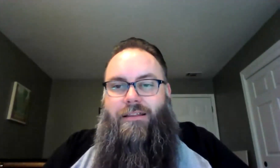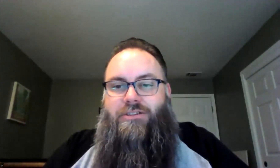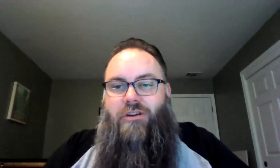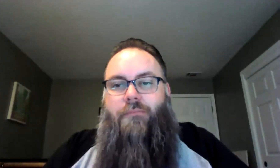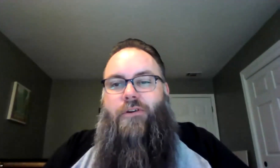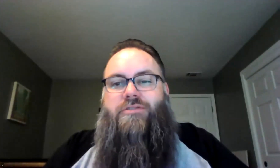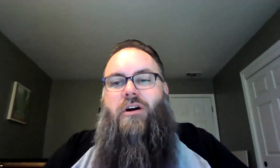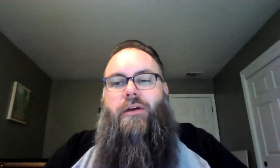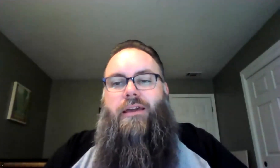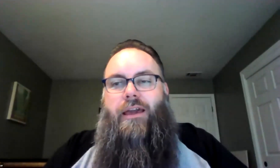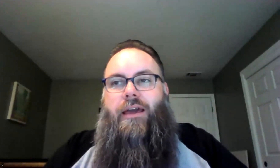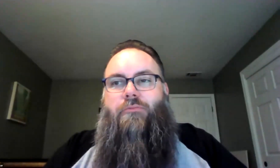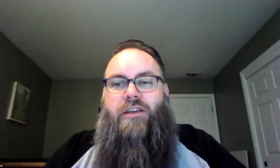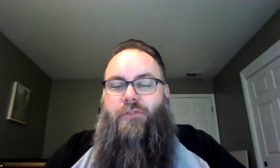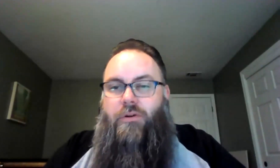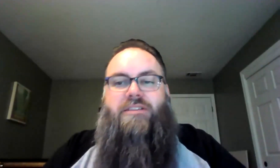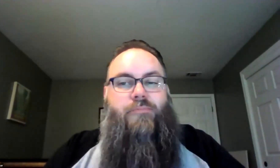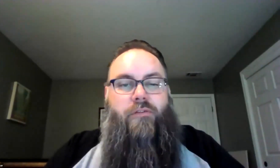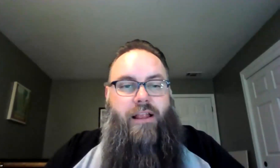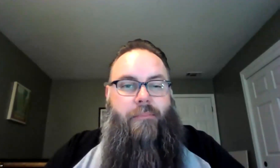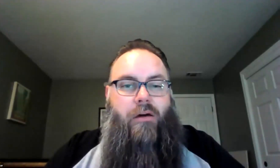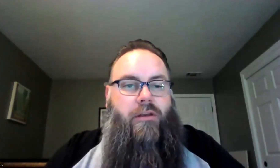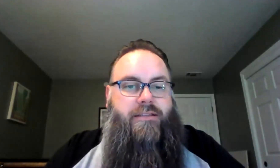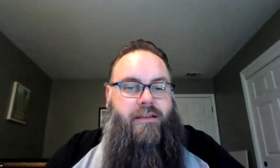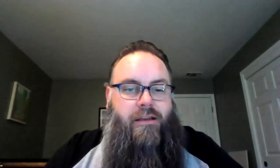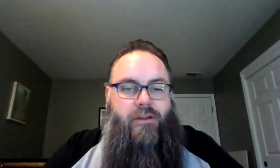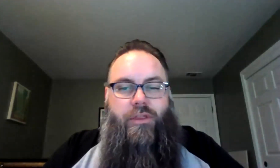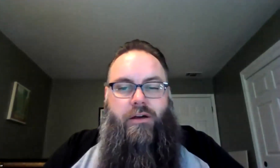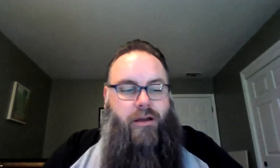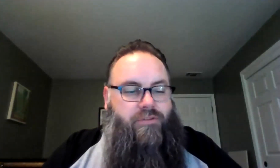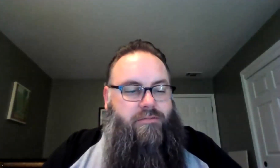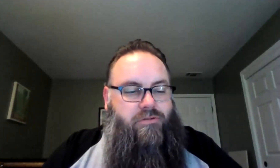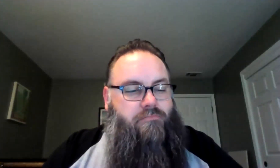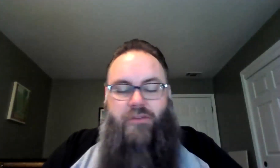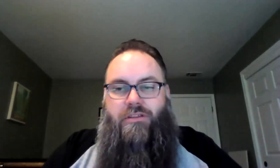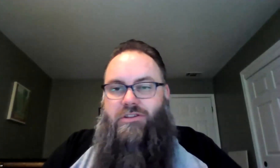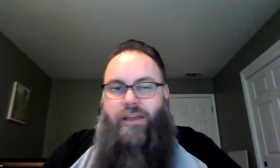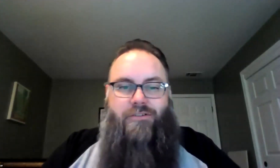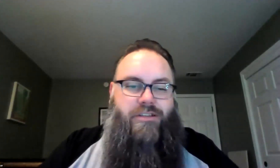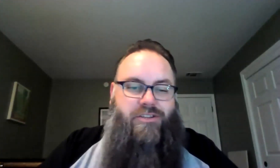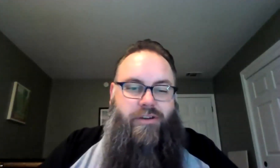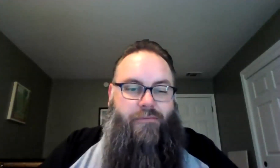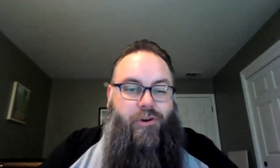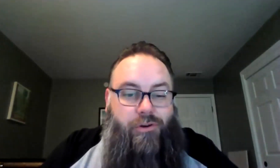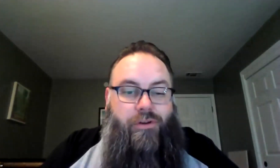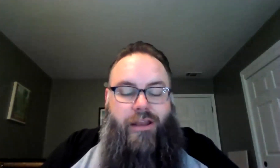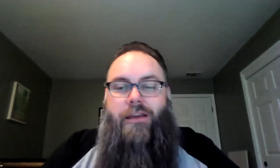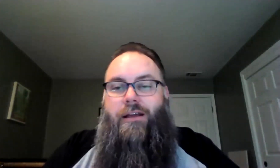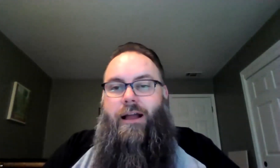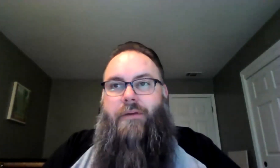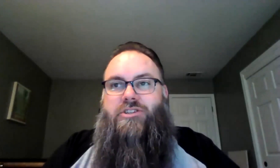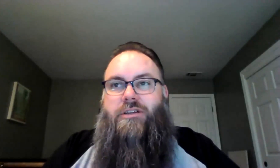behind getting these job fairs going, and we definitely want to support Valley Mountain. As I was meeting with Tony Anderson yesterday